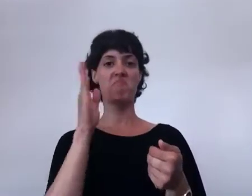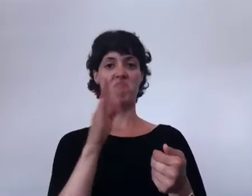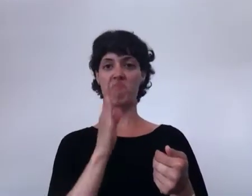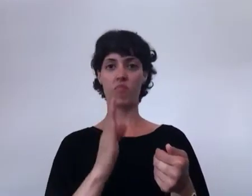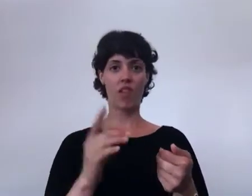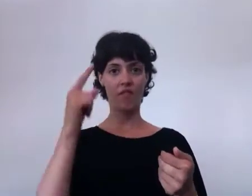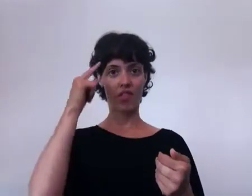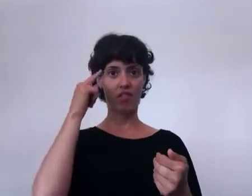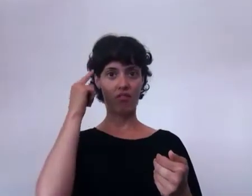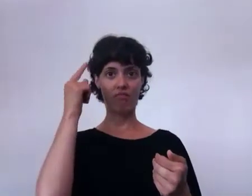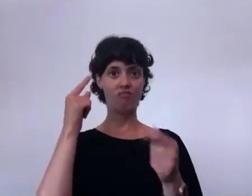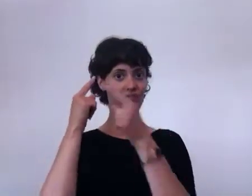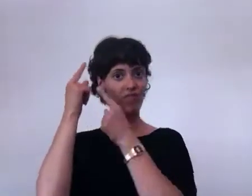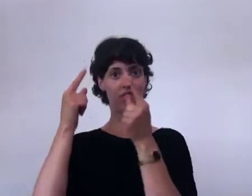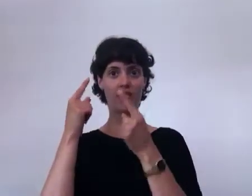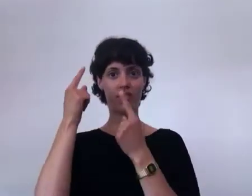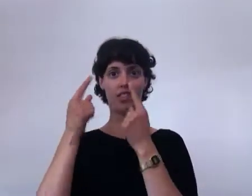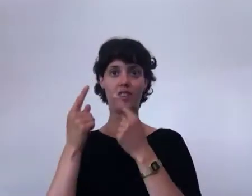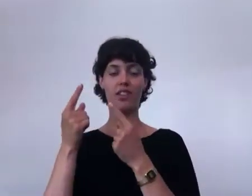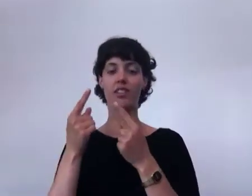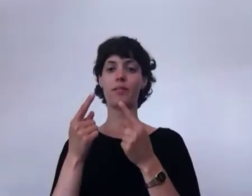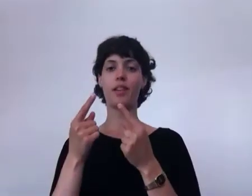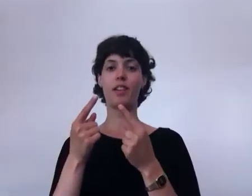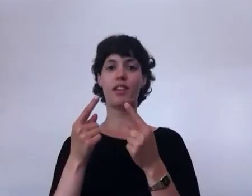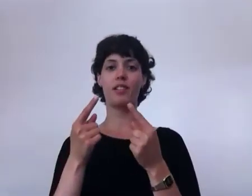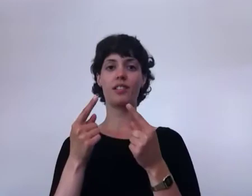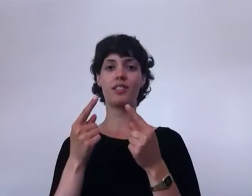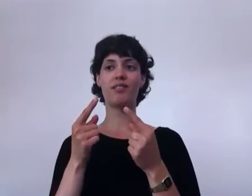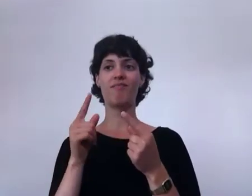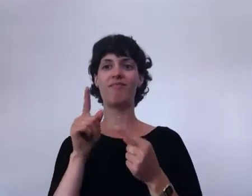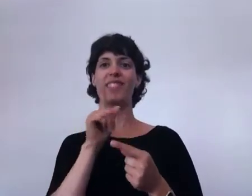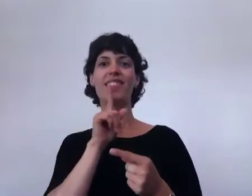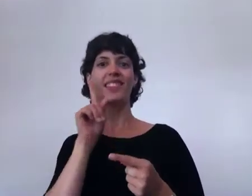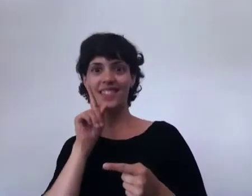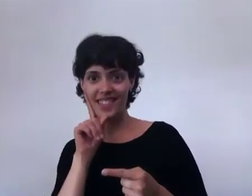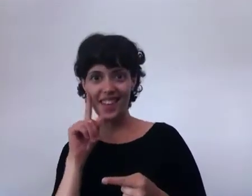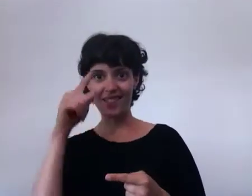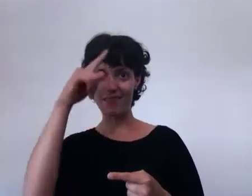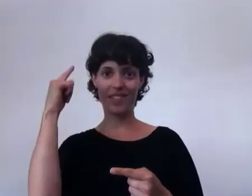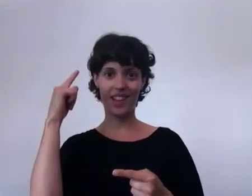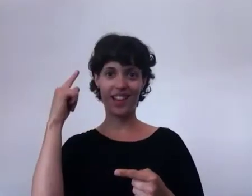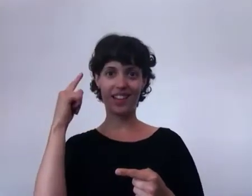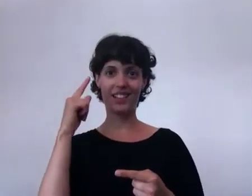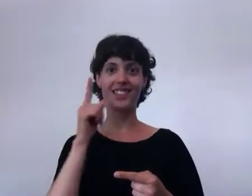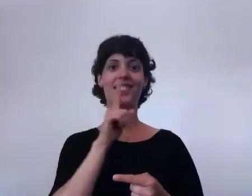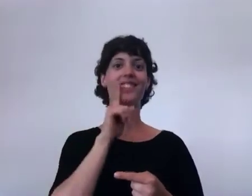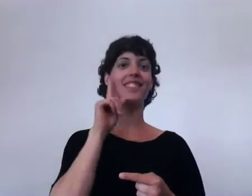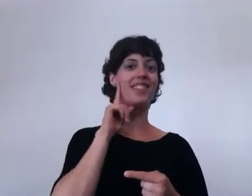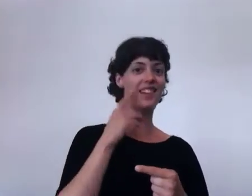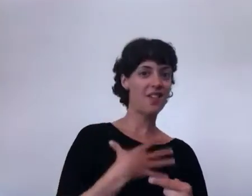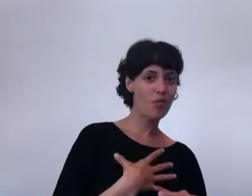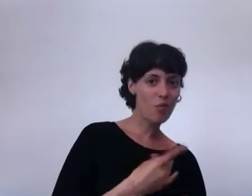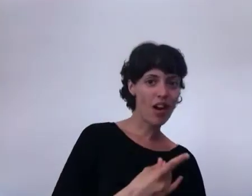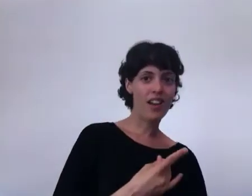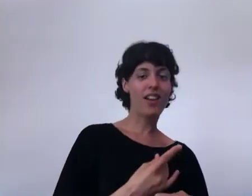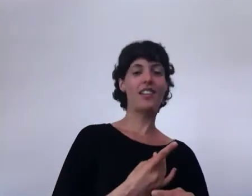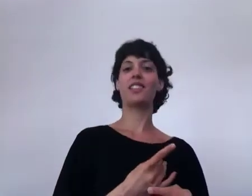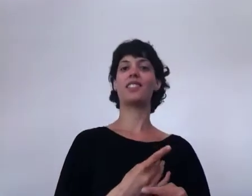soldiers are still stationed in the town to prevent further violence. The verdict came as President Thein Sein is visiting the U.S., the first by a Burmese